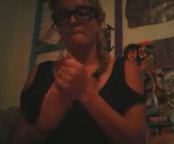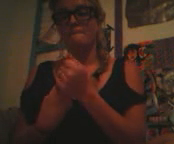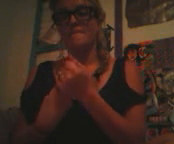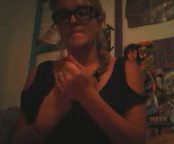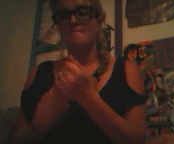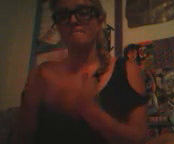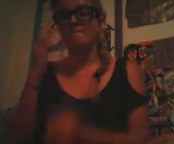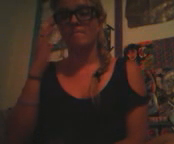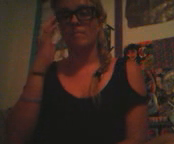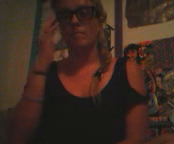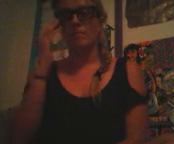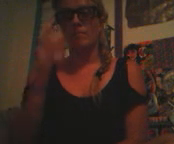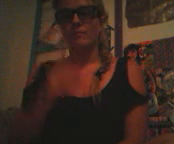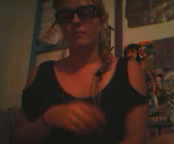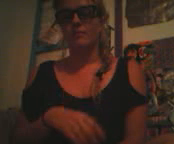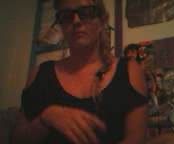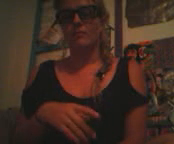single replacement.